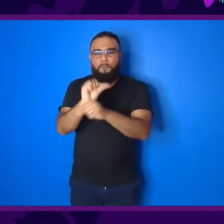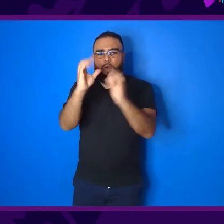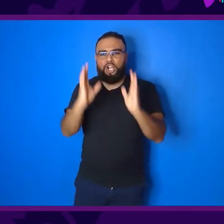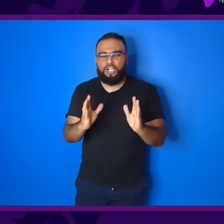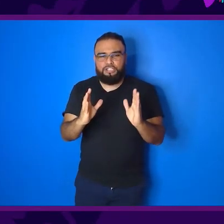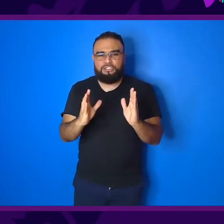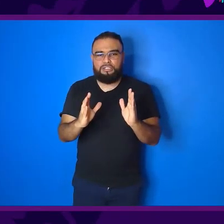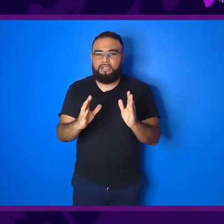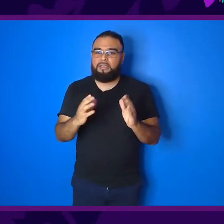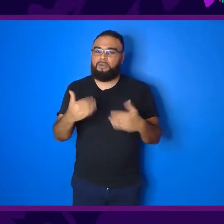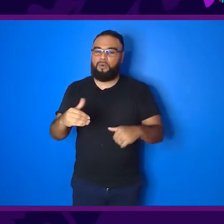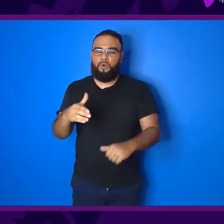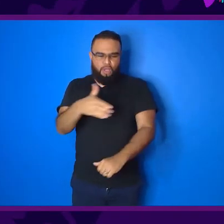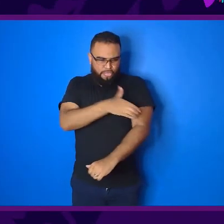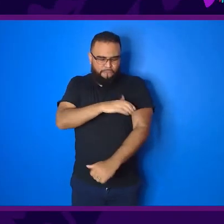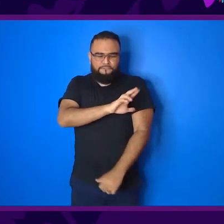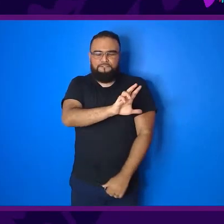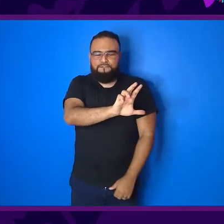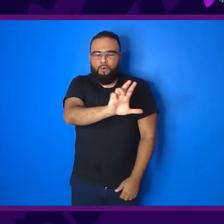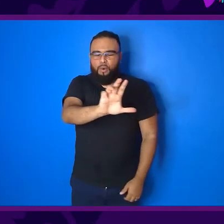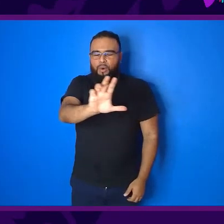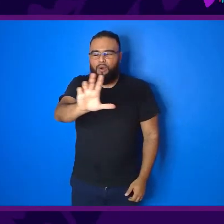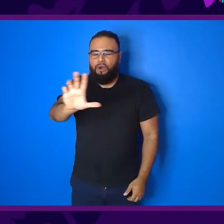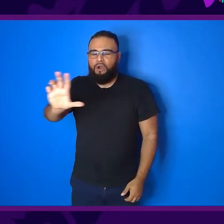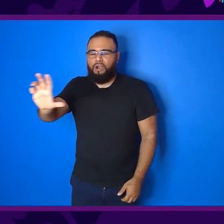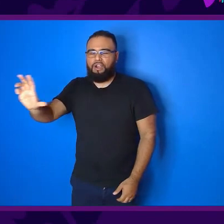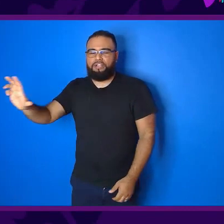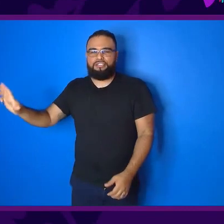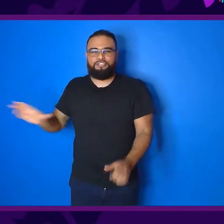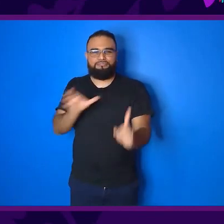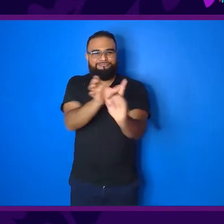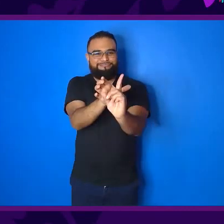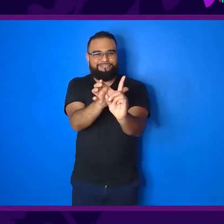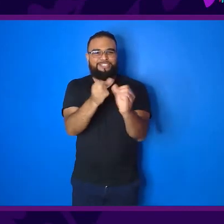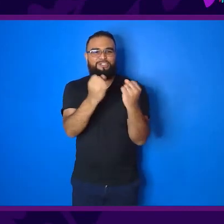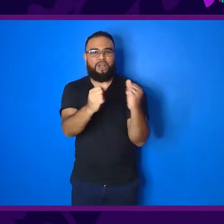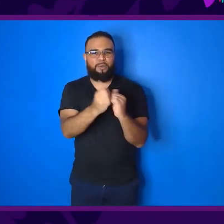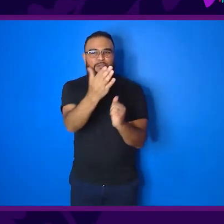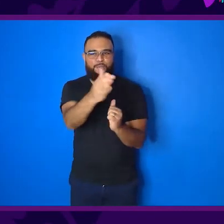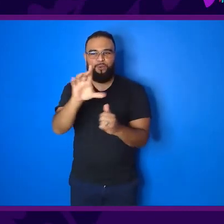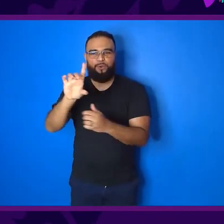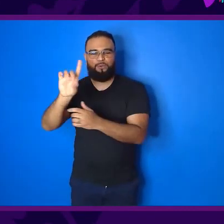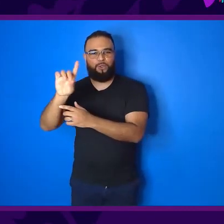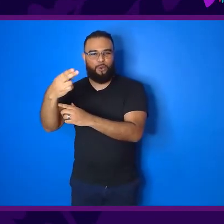you, Dolores, and I'm wishing you the happiest of birthdays.